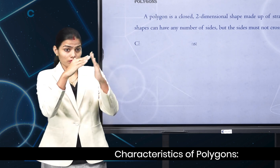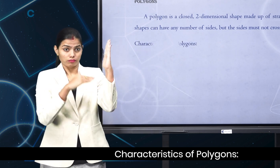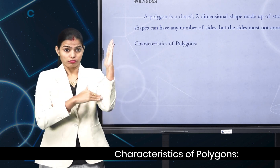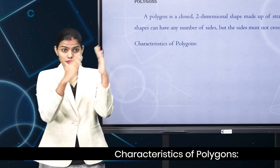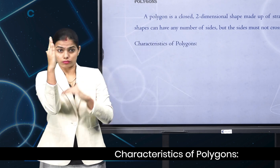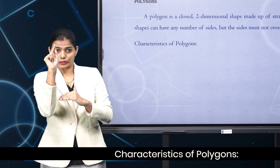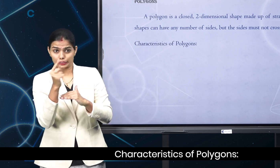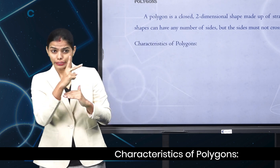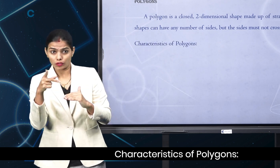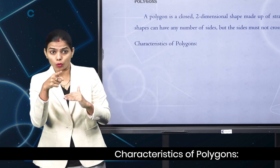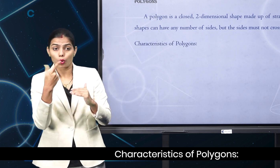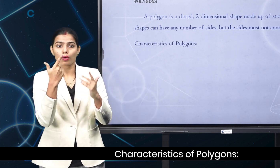Characteristics of polygons.